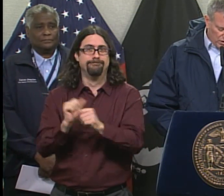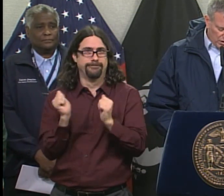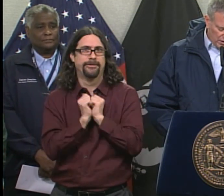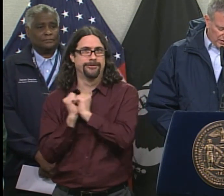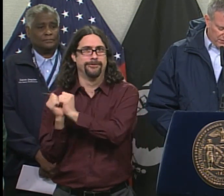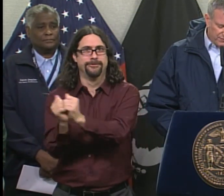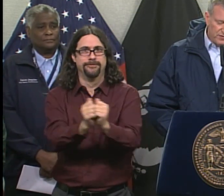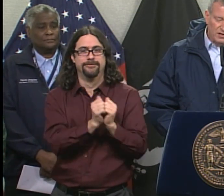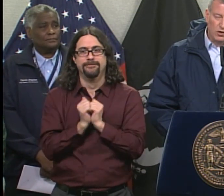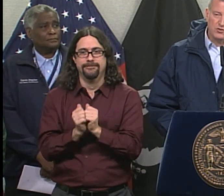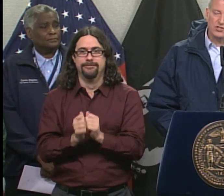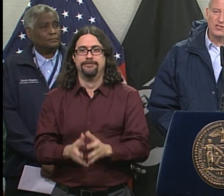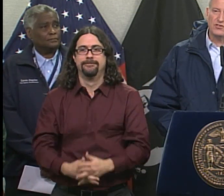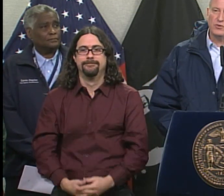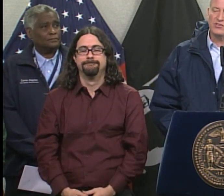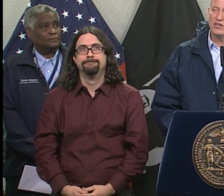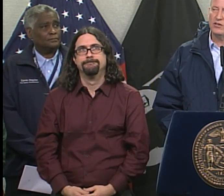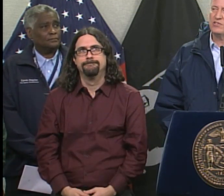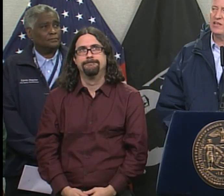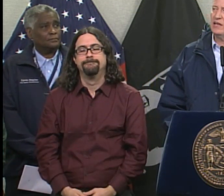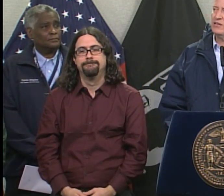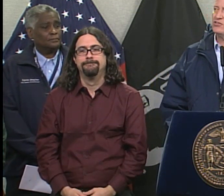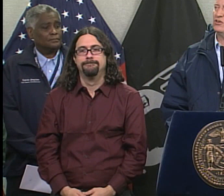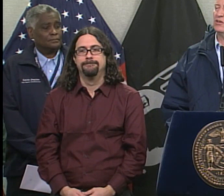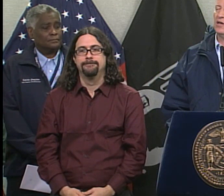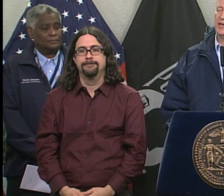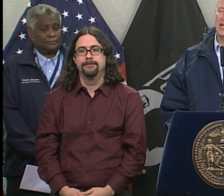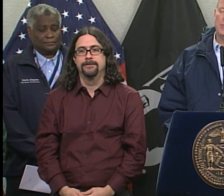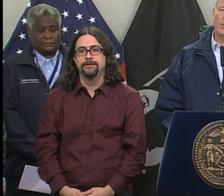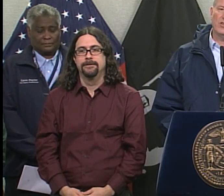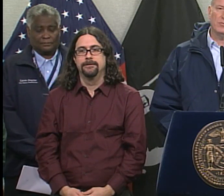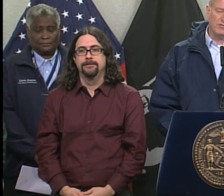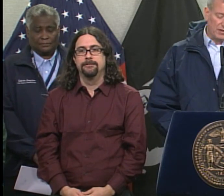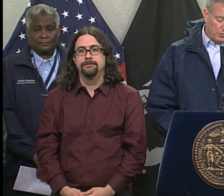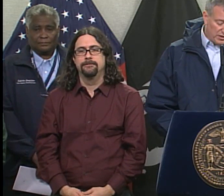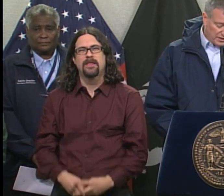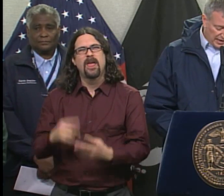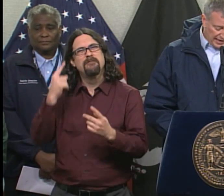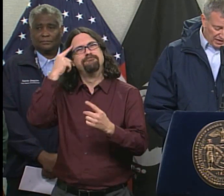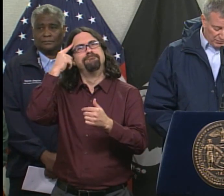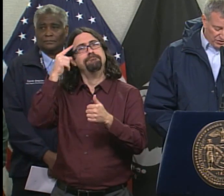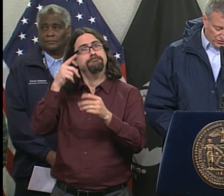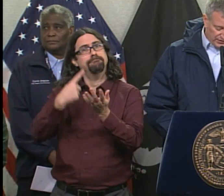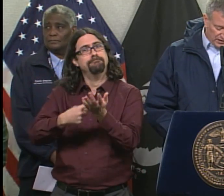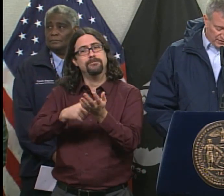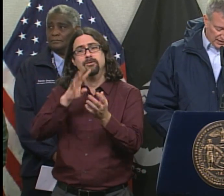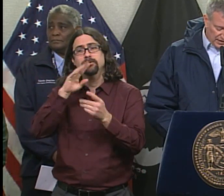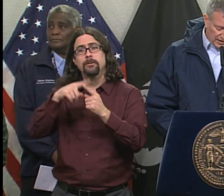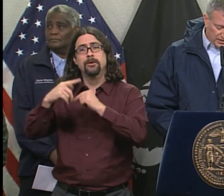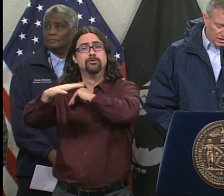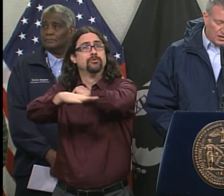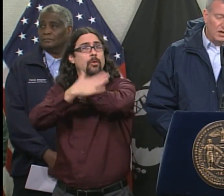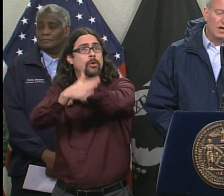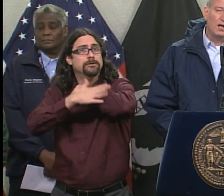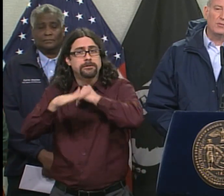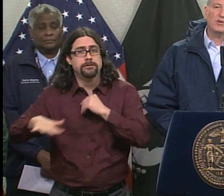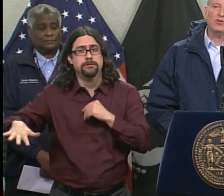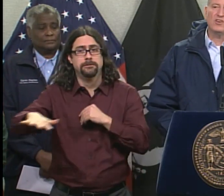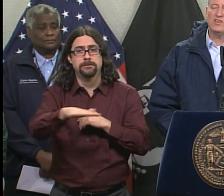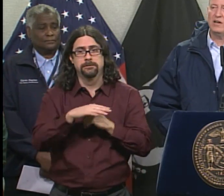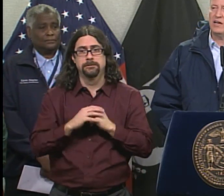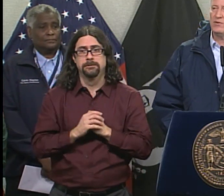So on the coastal situation, I know there was a lot of concern coming in about whether it'd be flooding. We did not have major flooding, thank God.